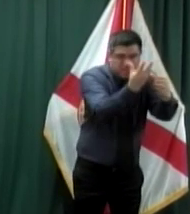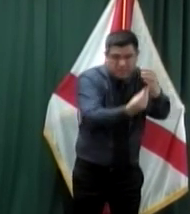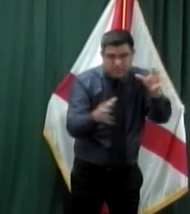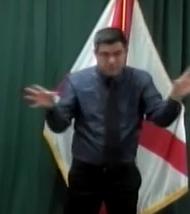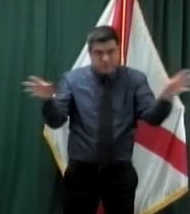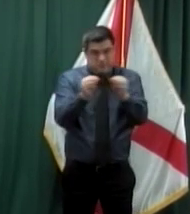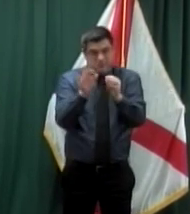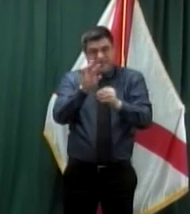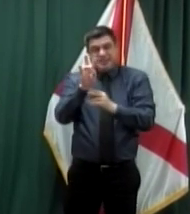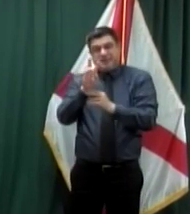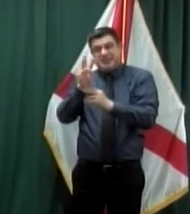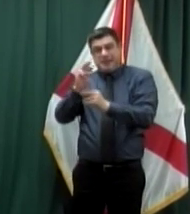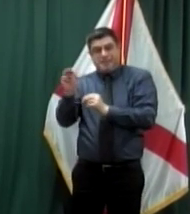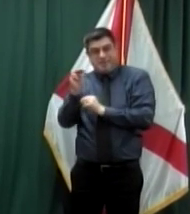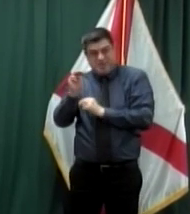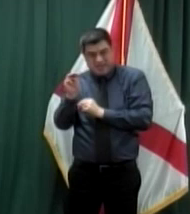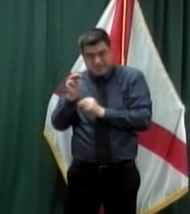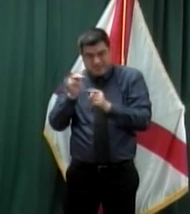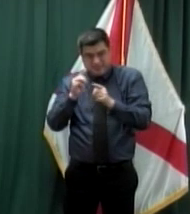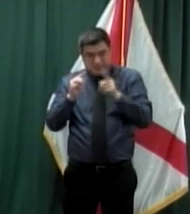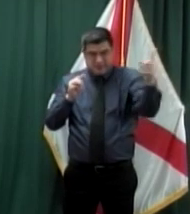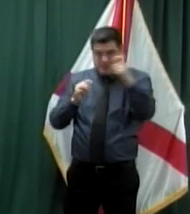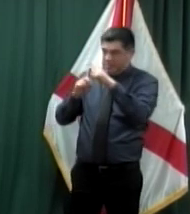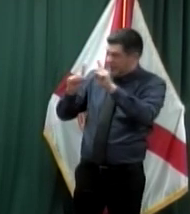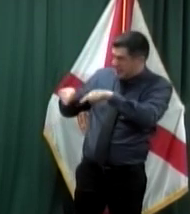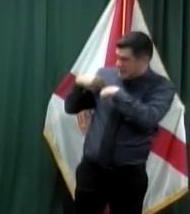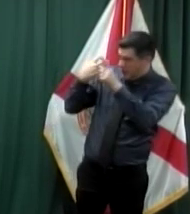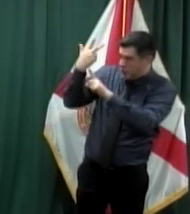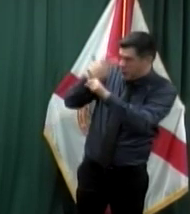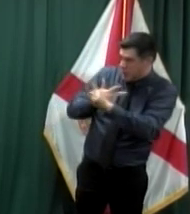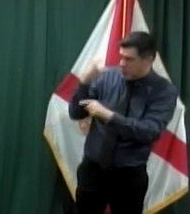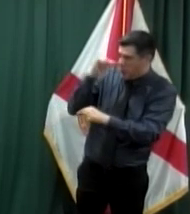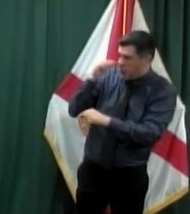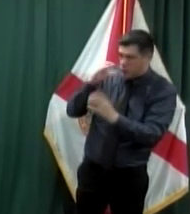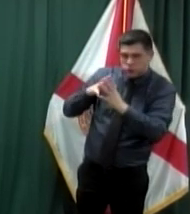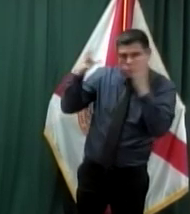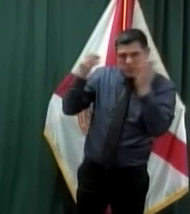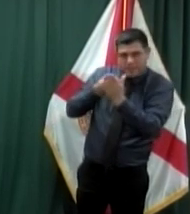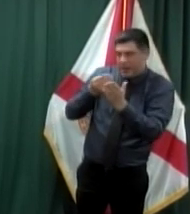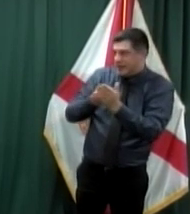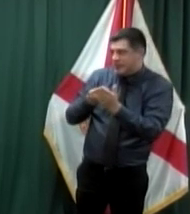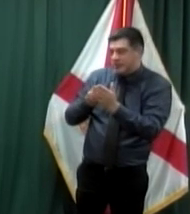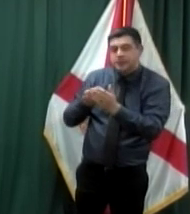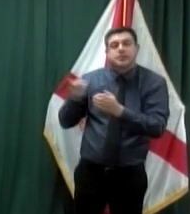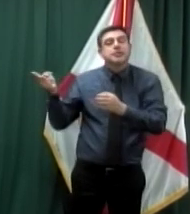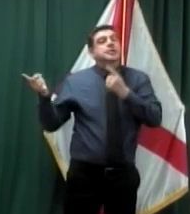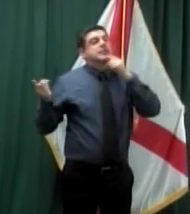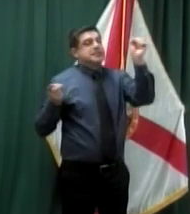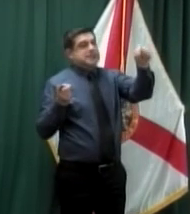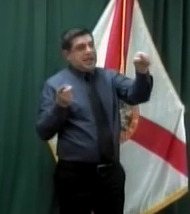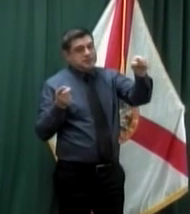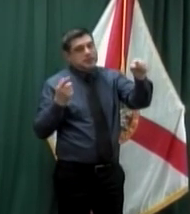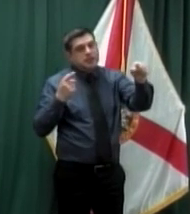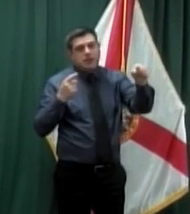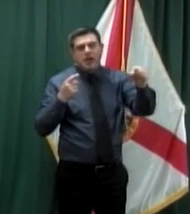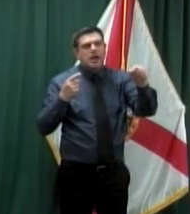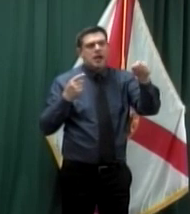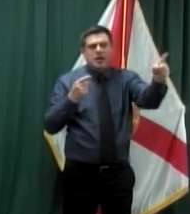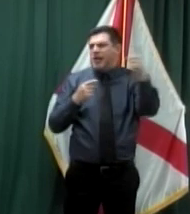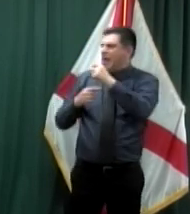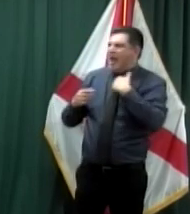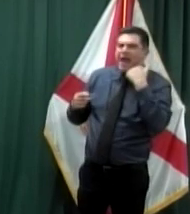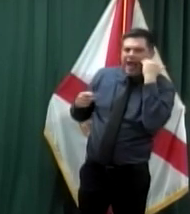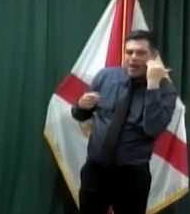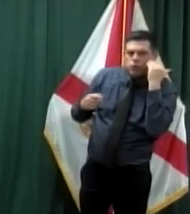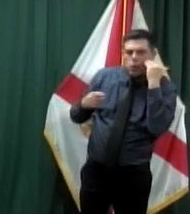That's correct. Tell me a little bit about, I know the county is trying to pull together some money and that the figure hasn't been really settled upon